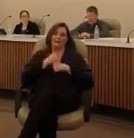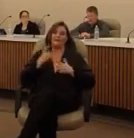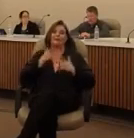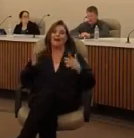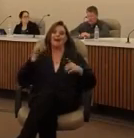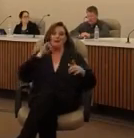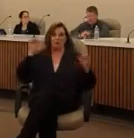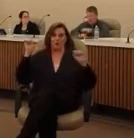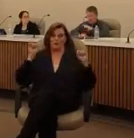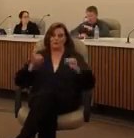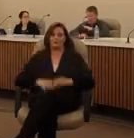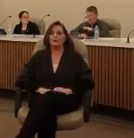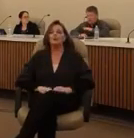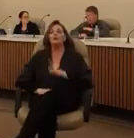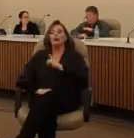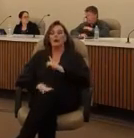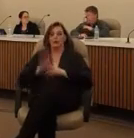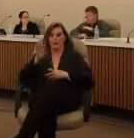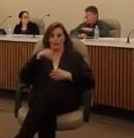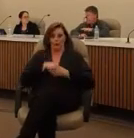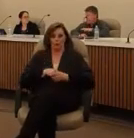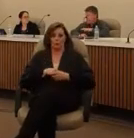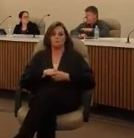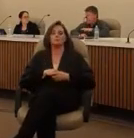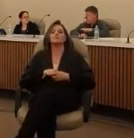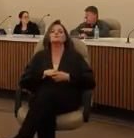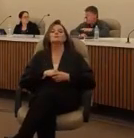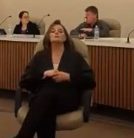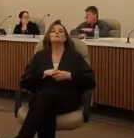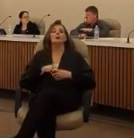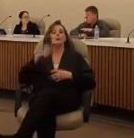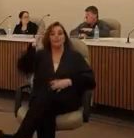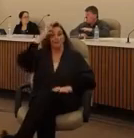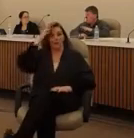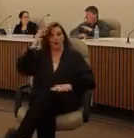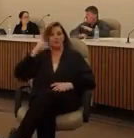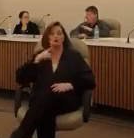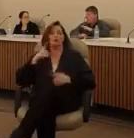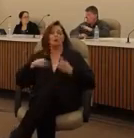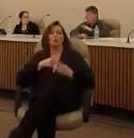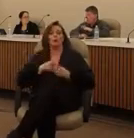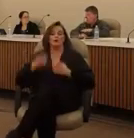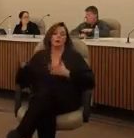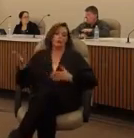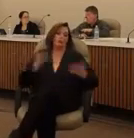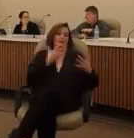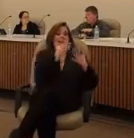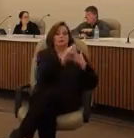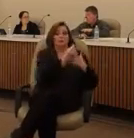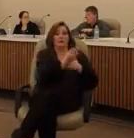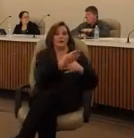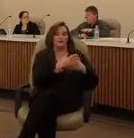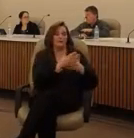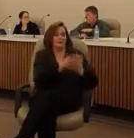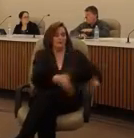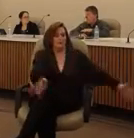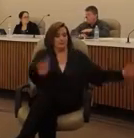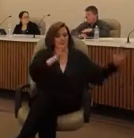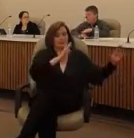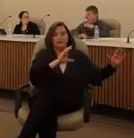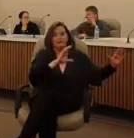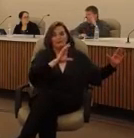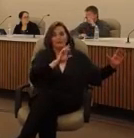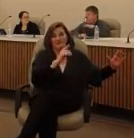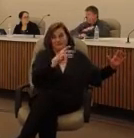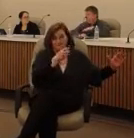And that Becky has a includes question. also carrying garbage out to the dumpster, because often what happens is